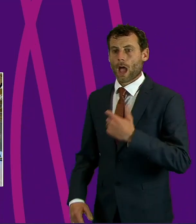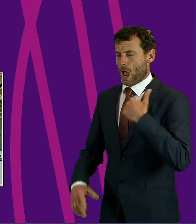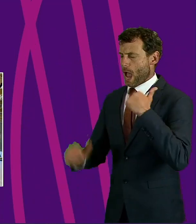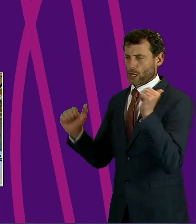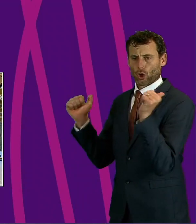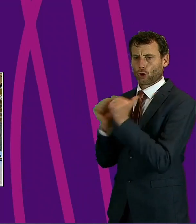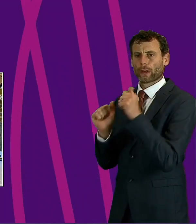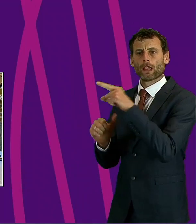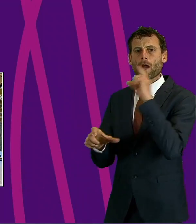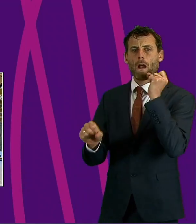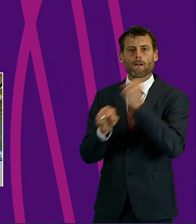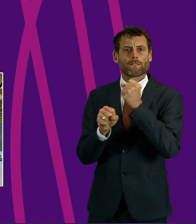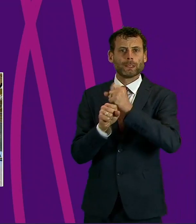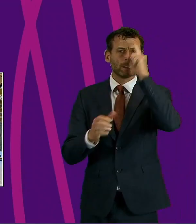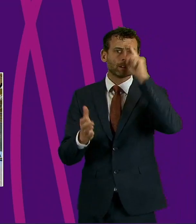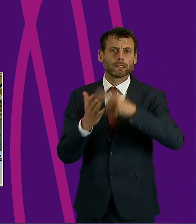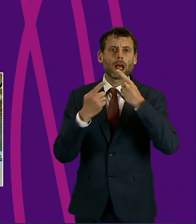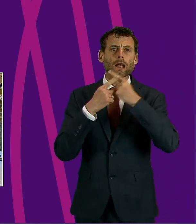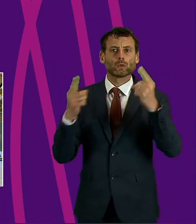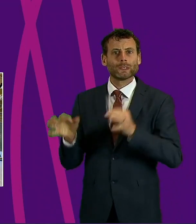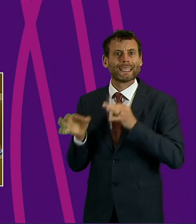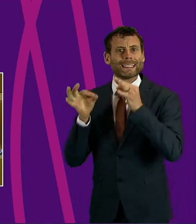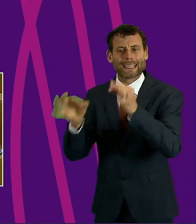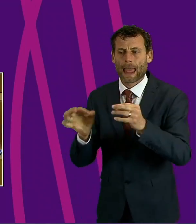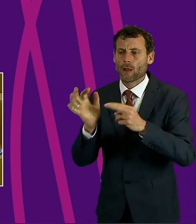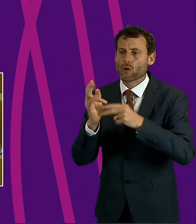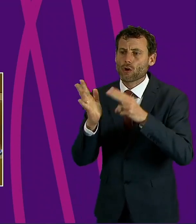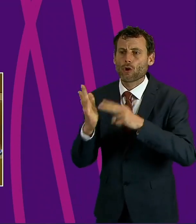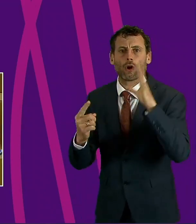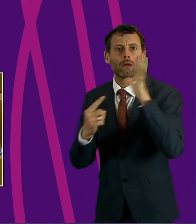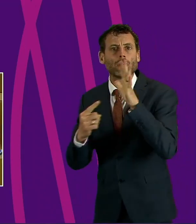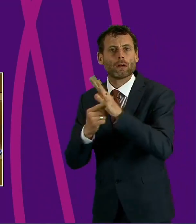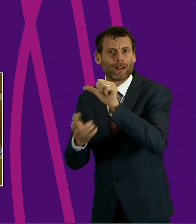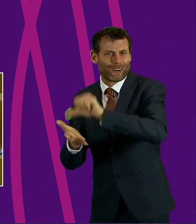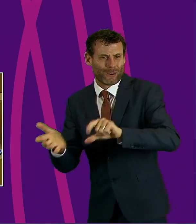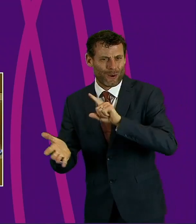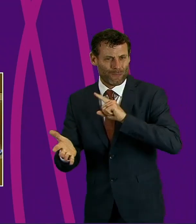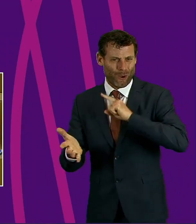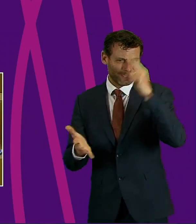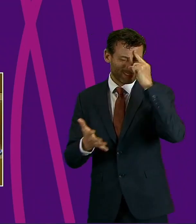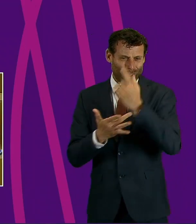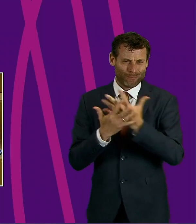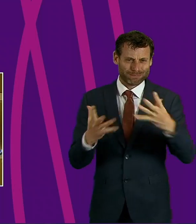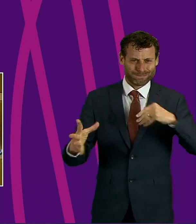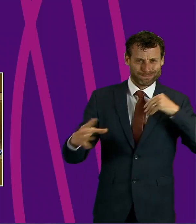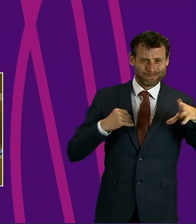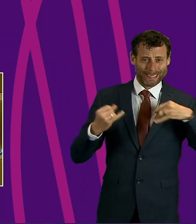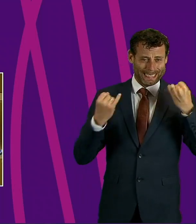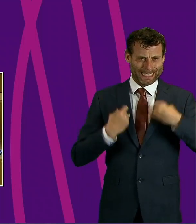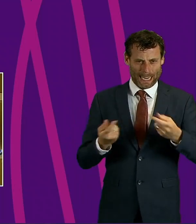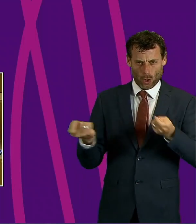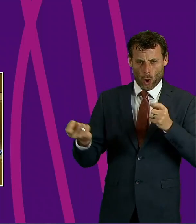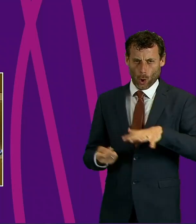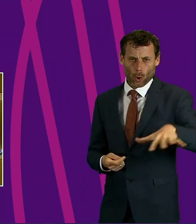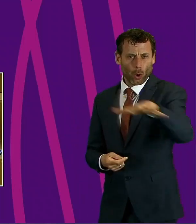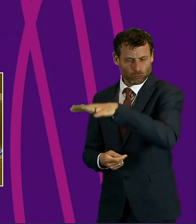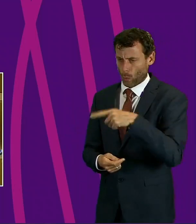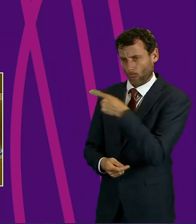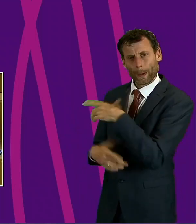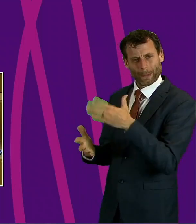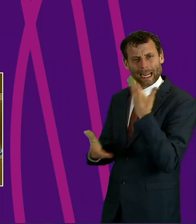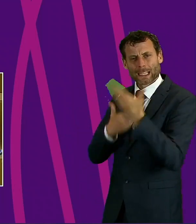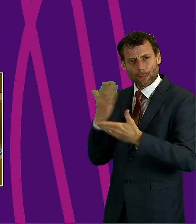non-urgent operations because of the need to prepare for the pandemic in the way that the First Minister has outlined. But there is